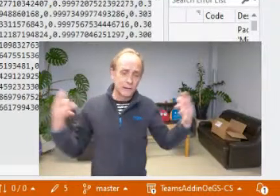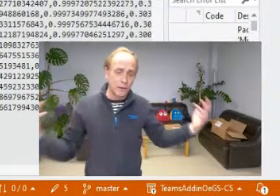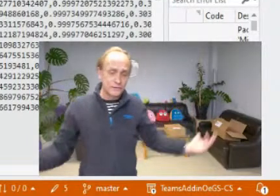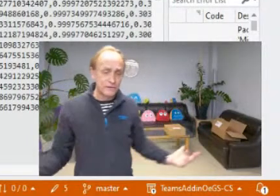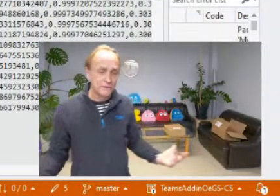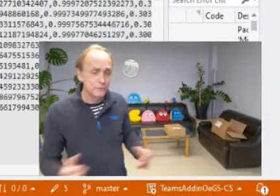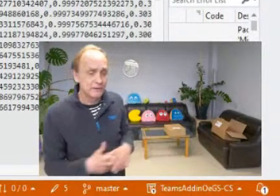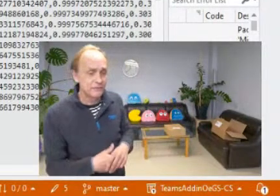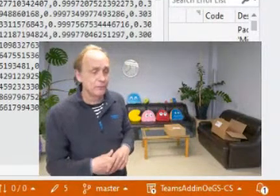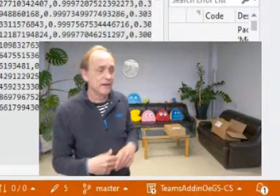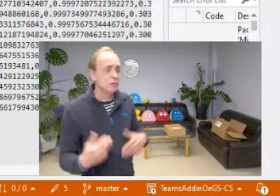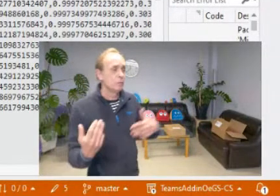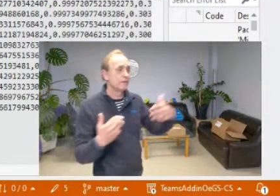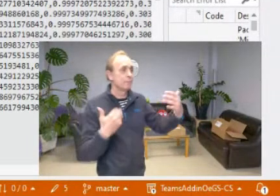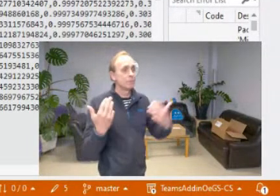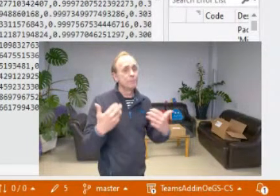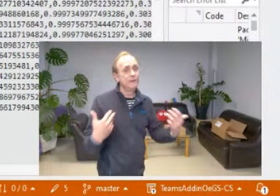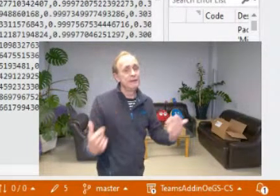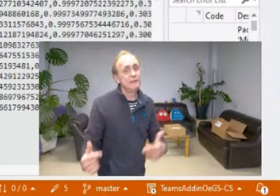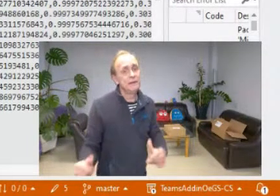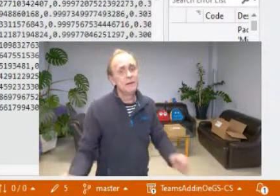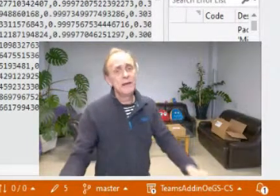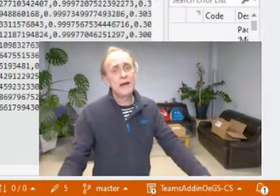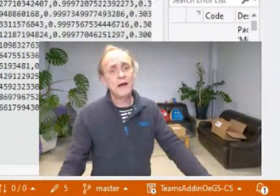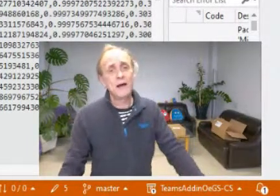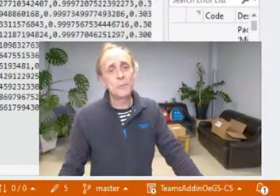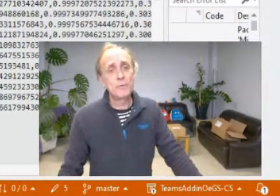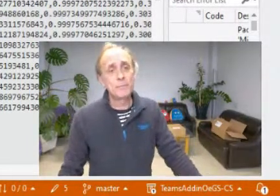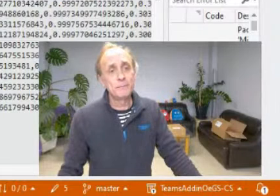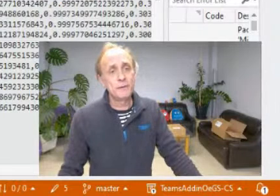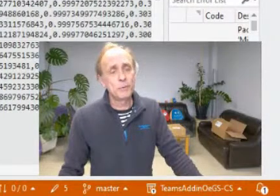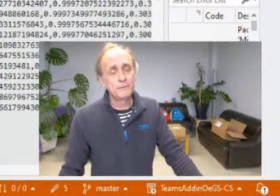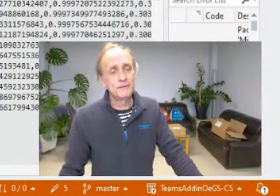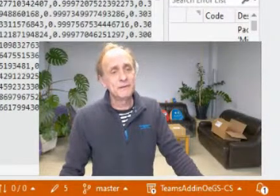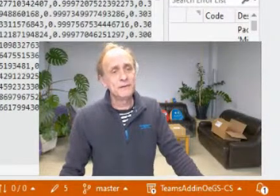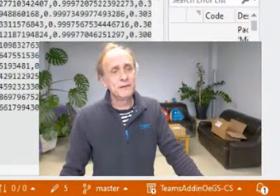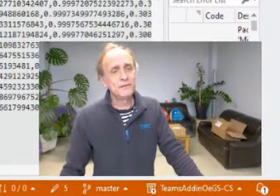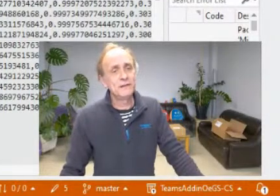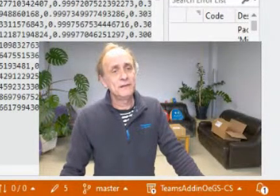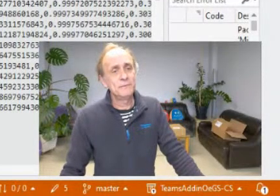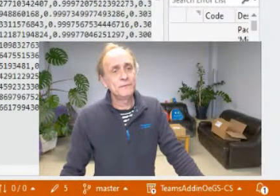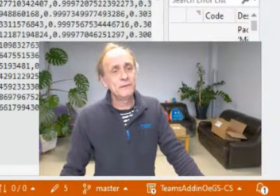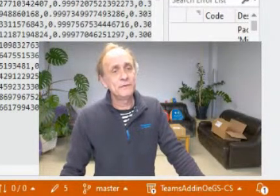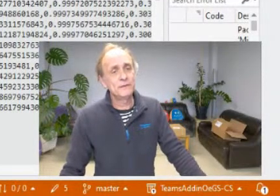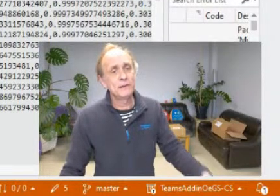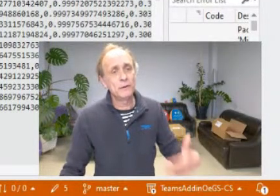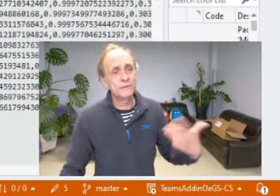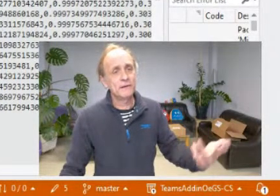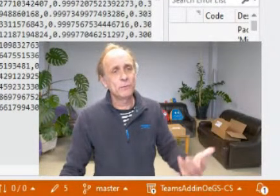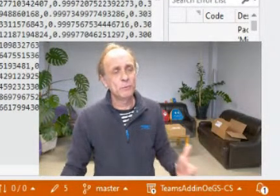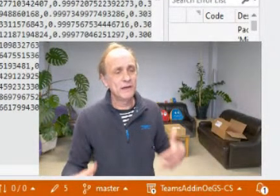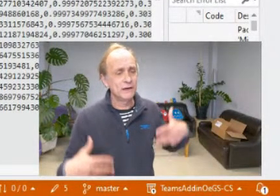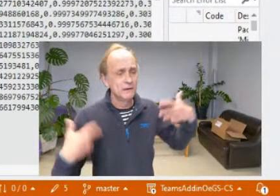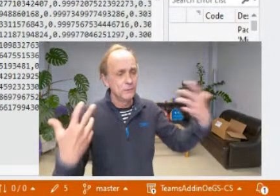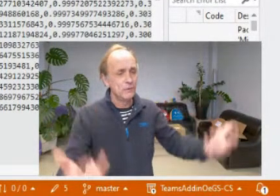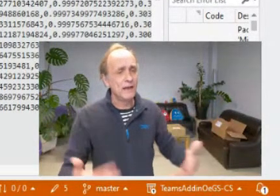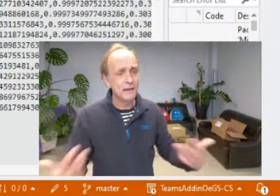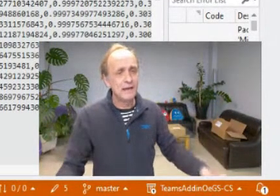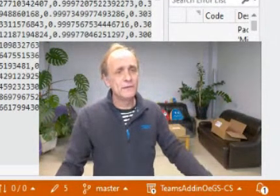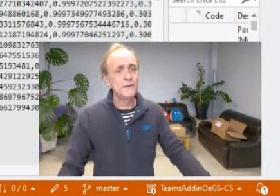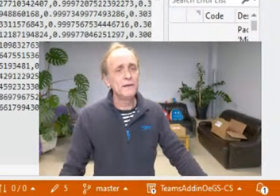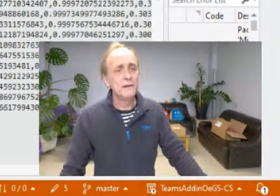all our glosses we have trained with the probability, how probable it is that the gloss